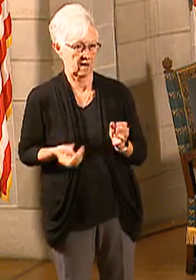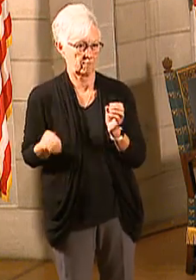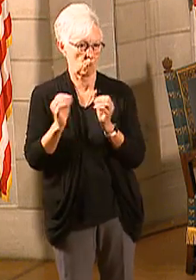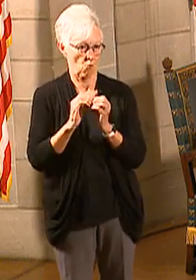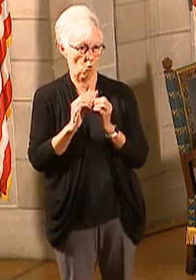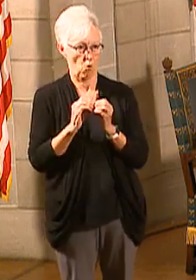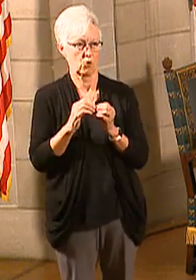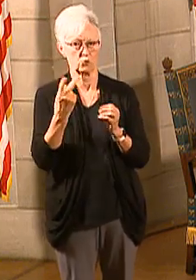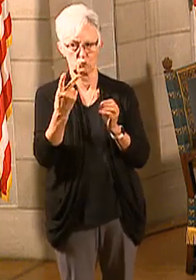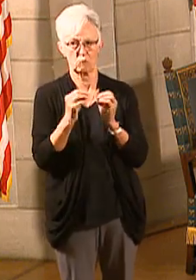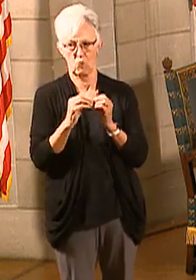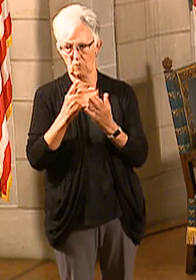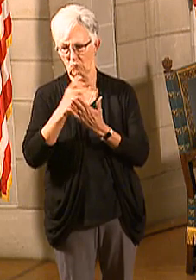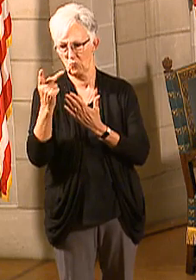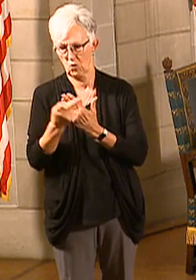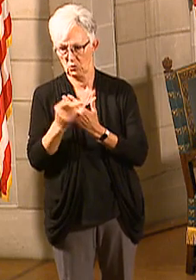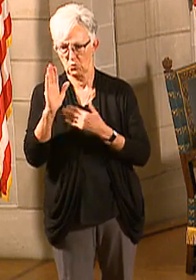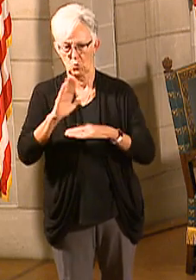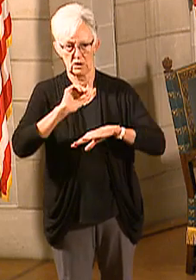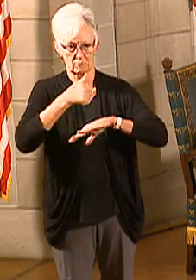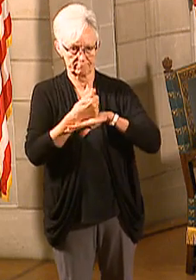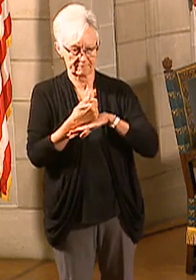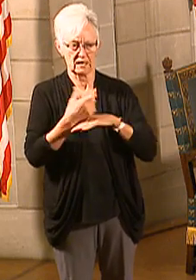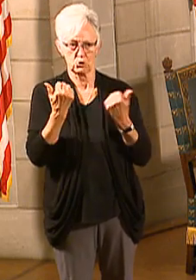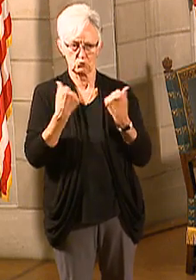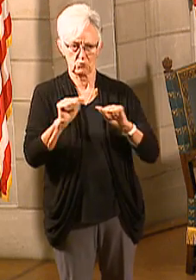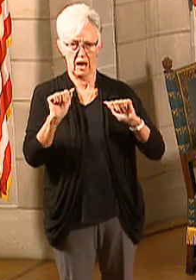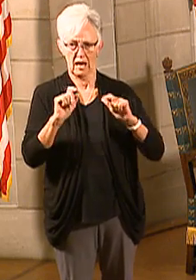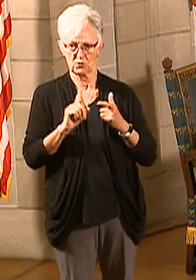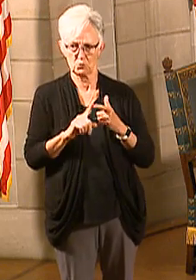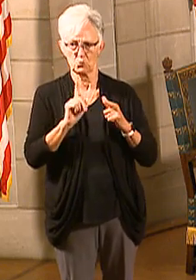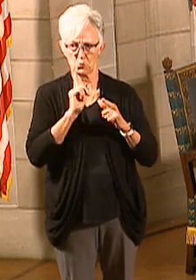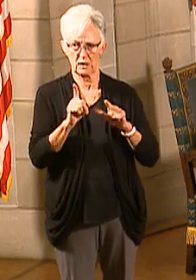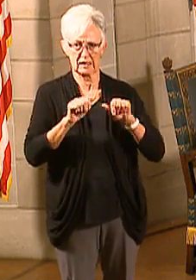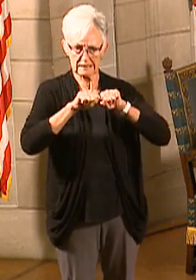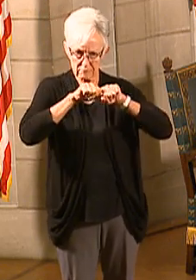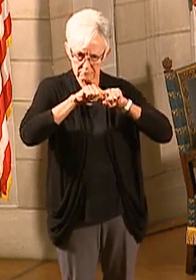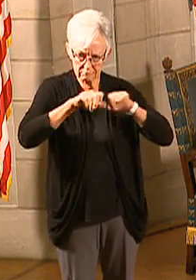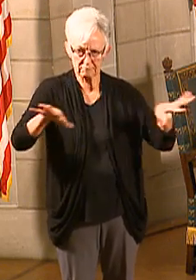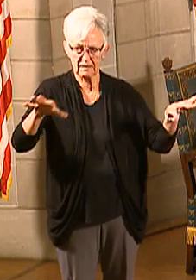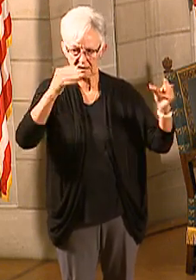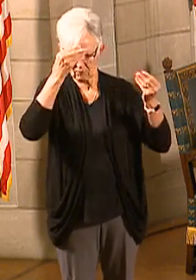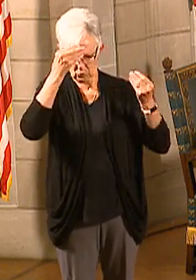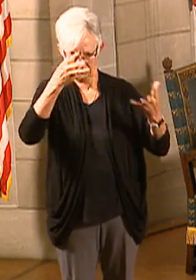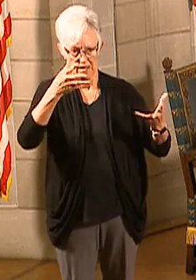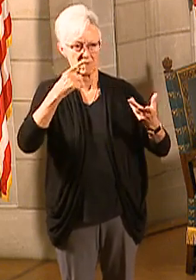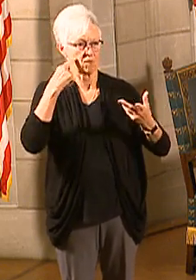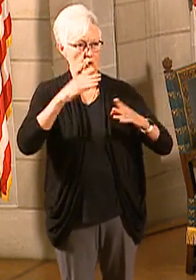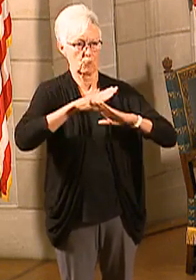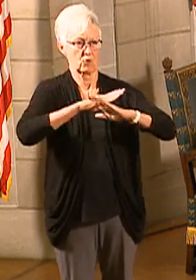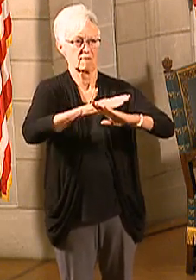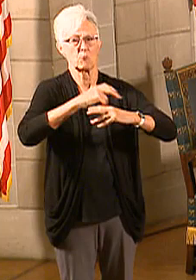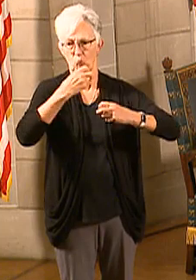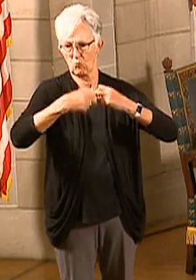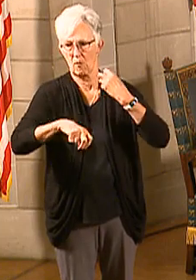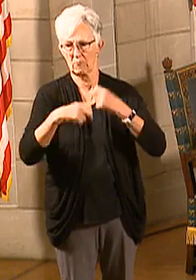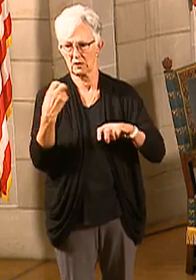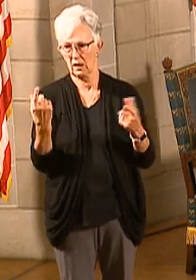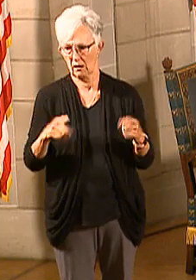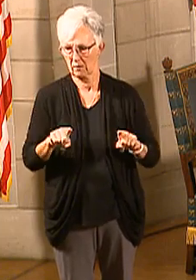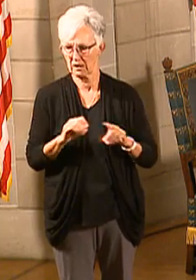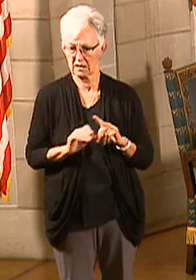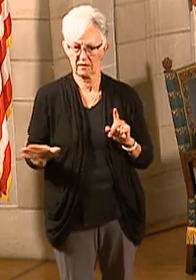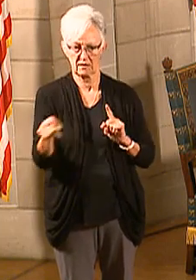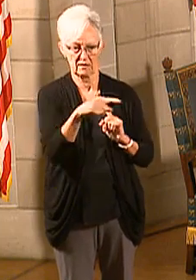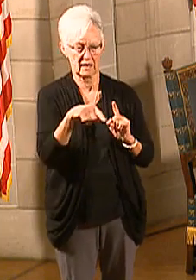really intended and directed at a broad array of prevention services for kids and families in our state.